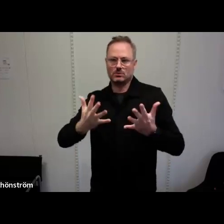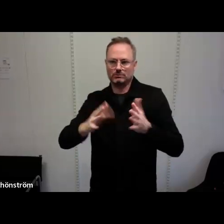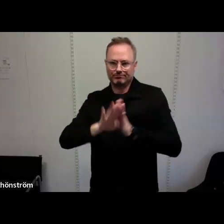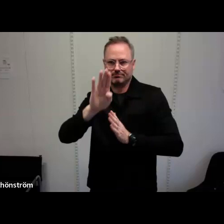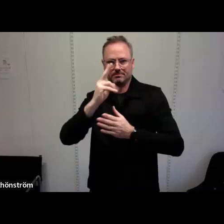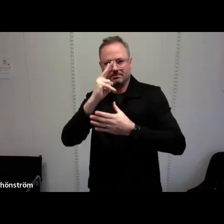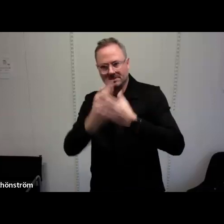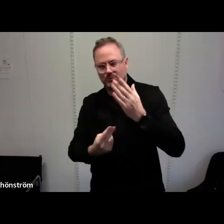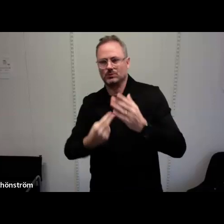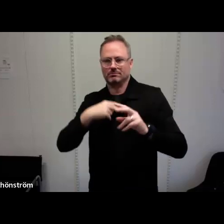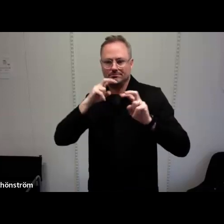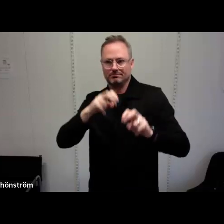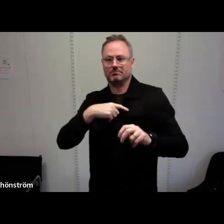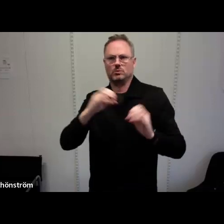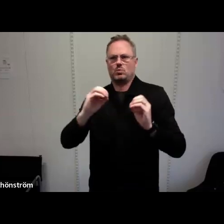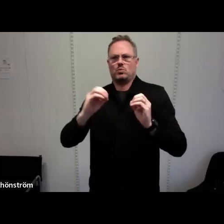on bilingual